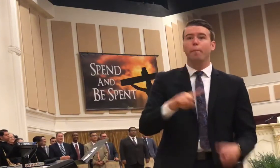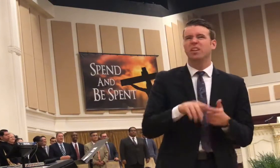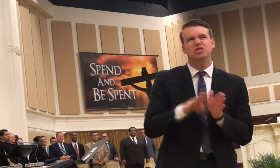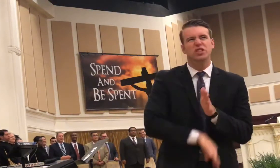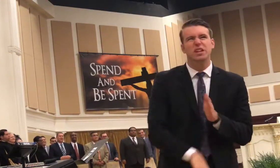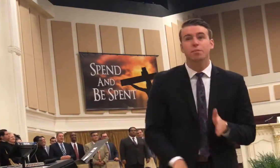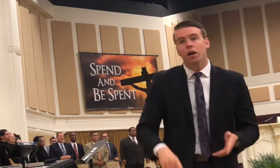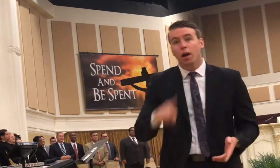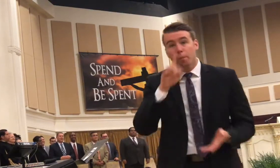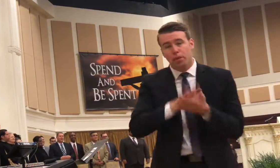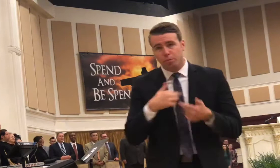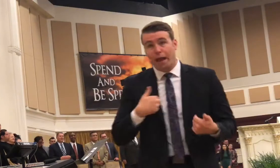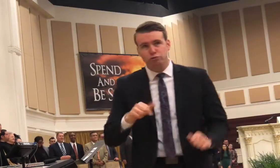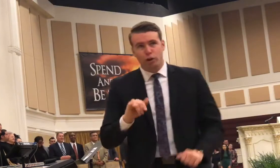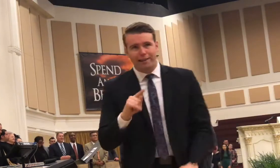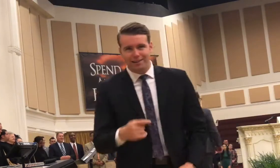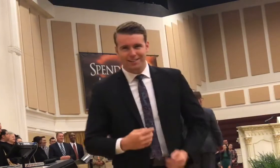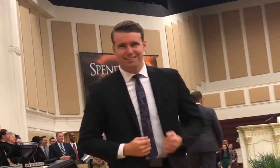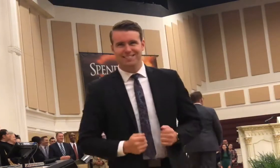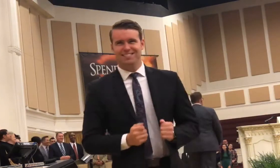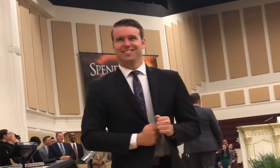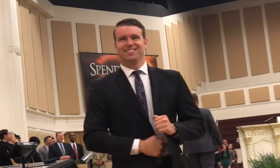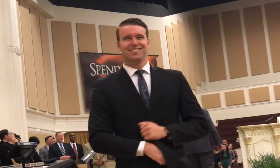Believe me, I know, I've done it.